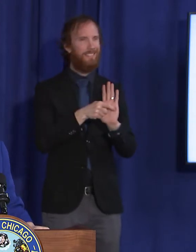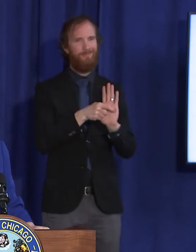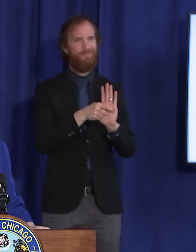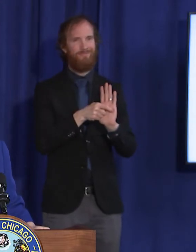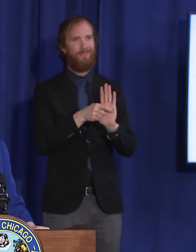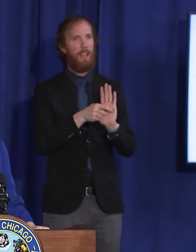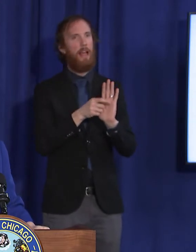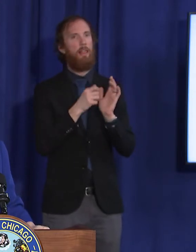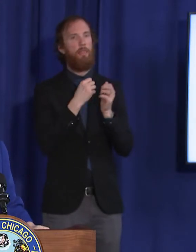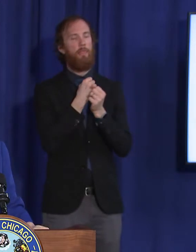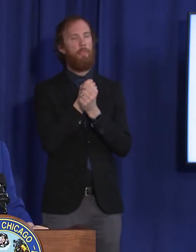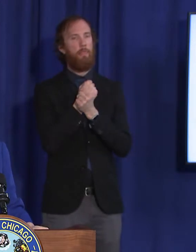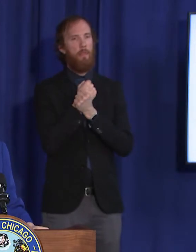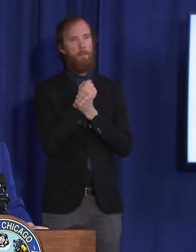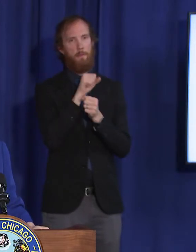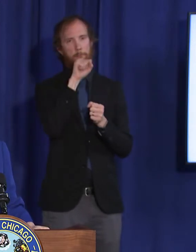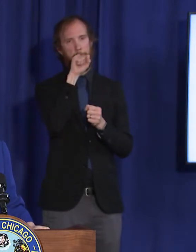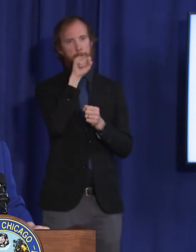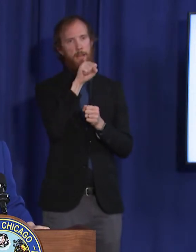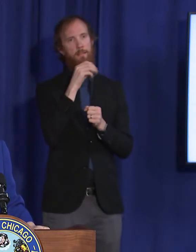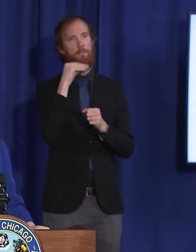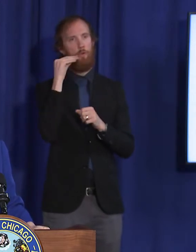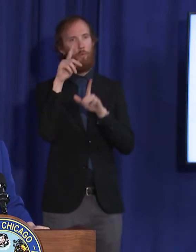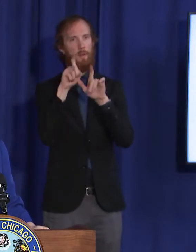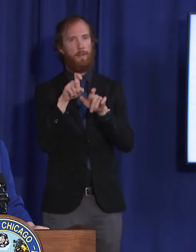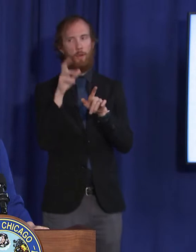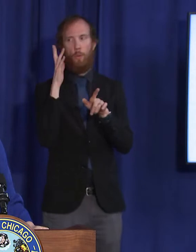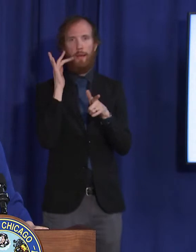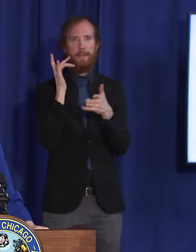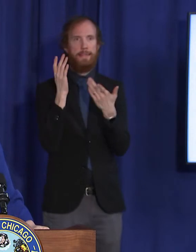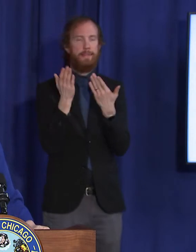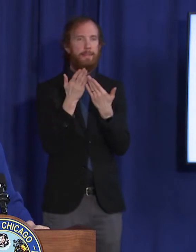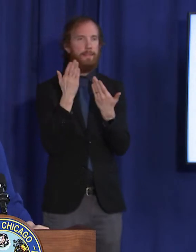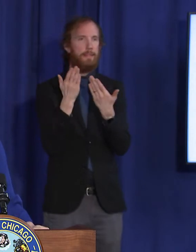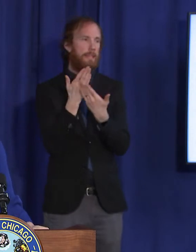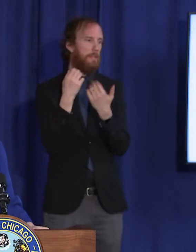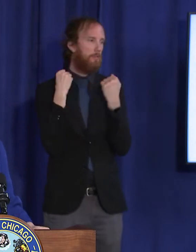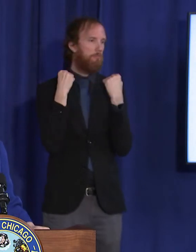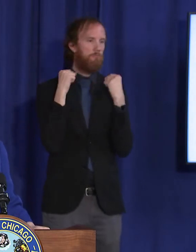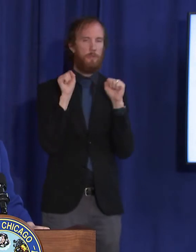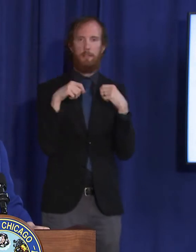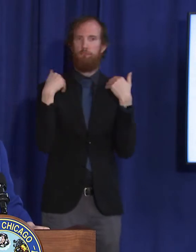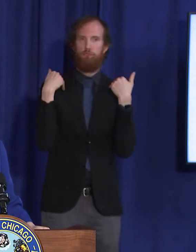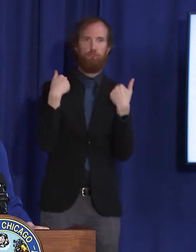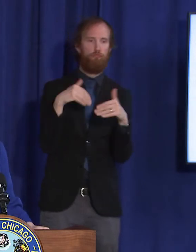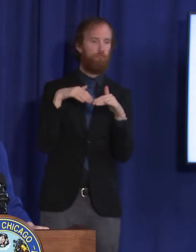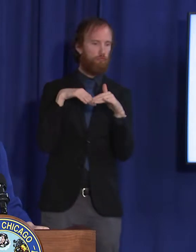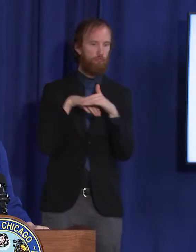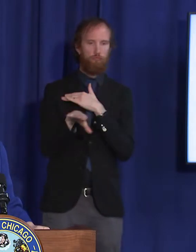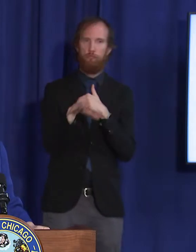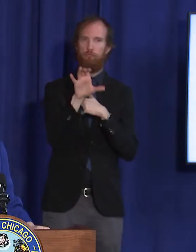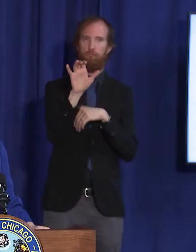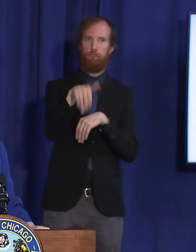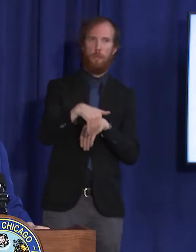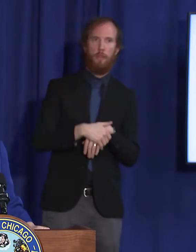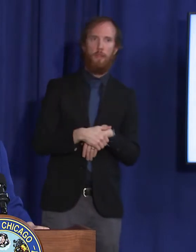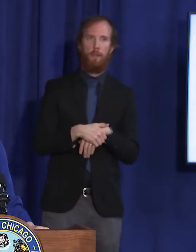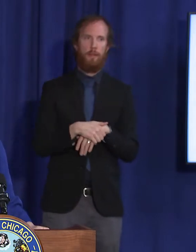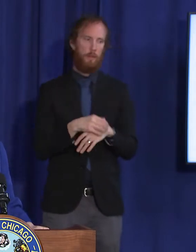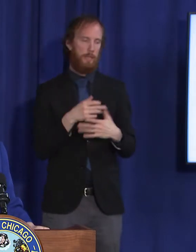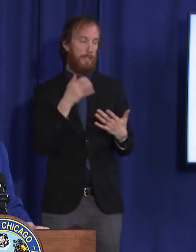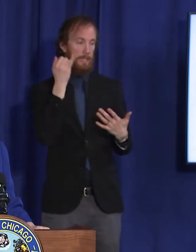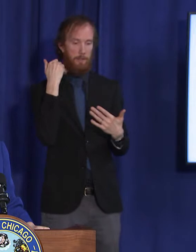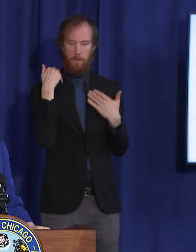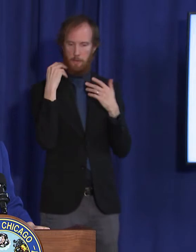testing because it's available and people can do it easily. And if people are taking action based on that, I do not need to count every case. We